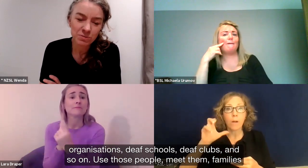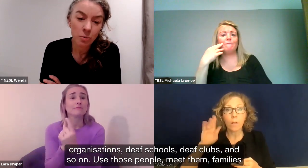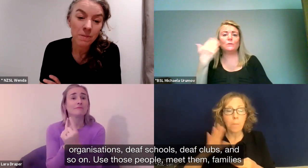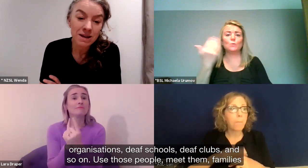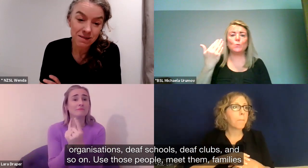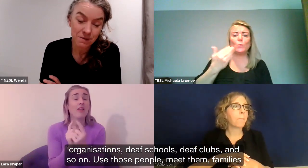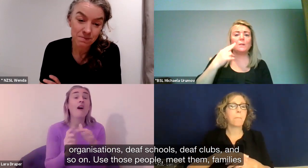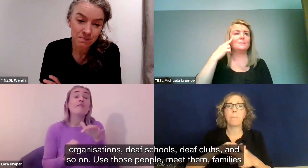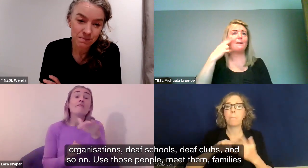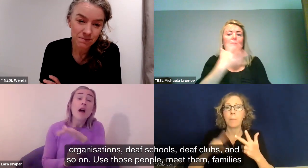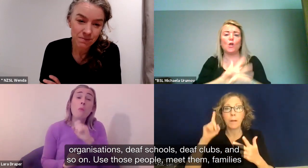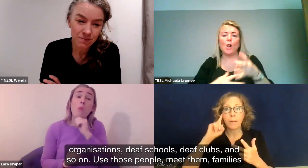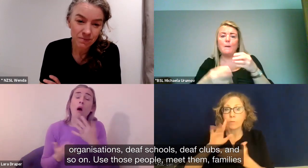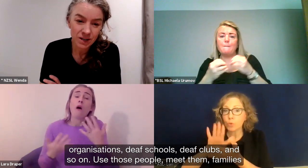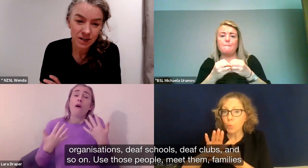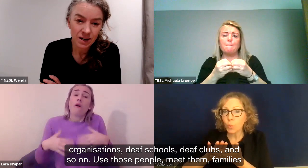Use those people, meet them.